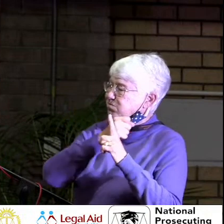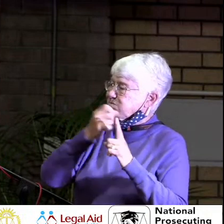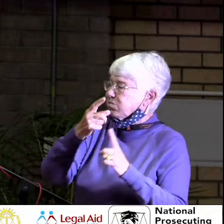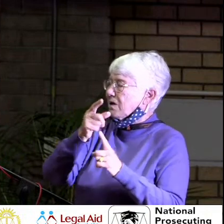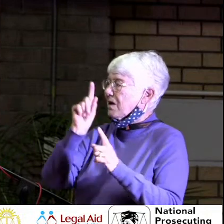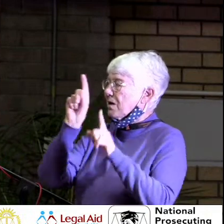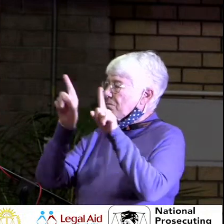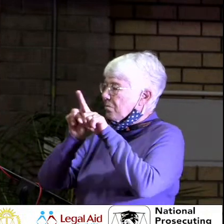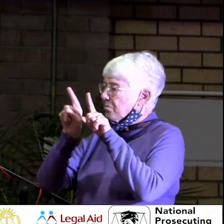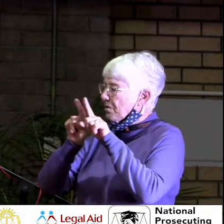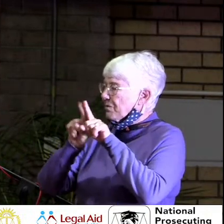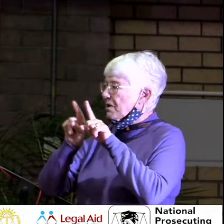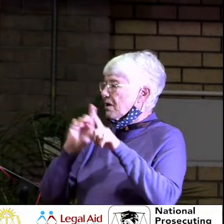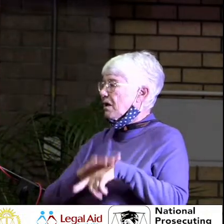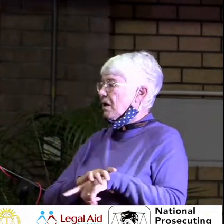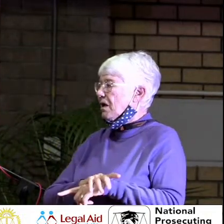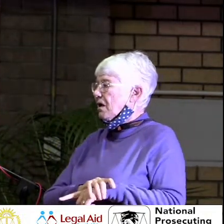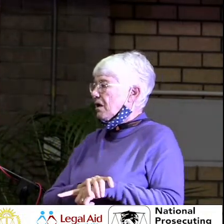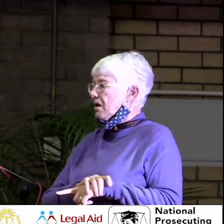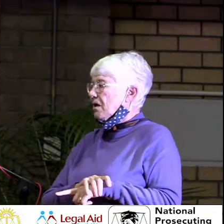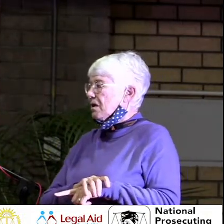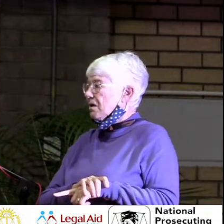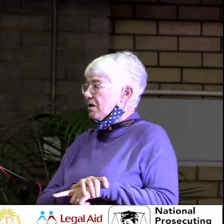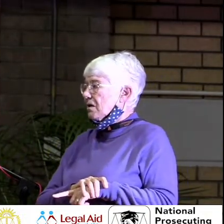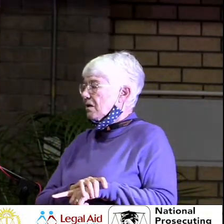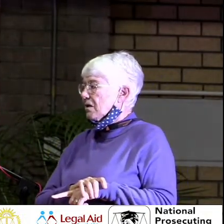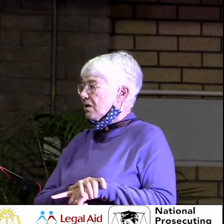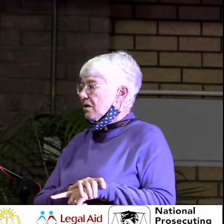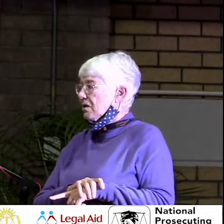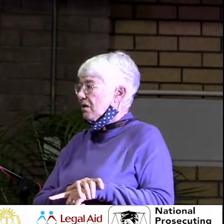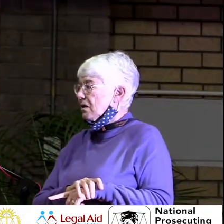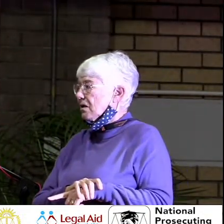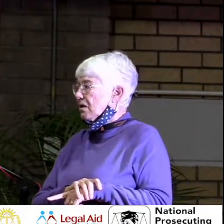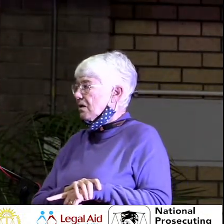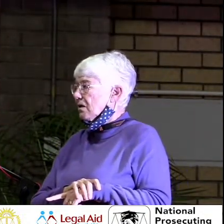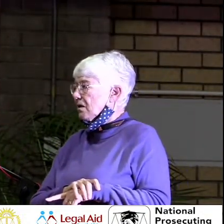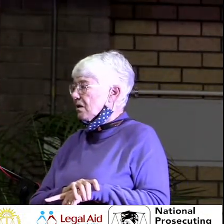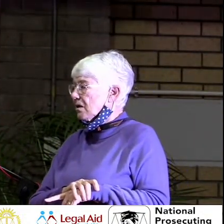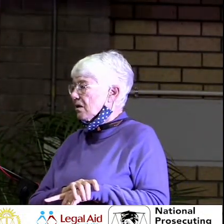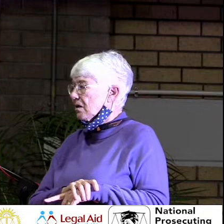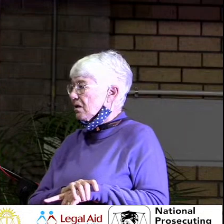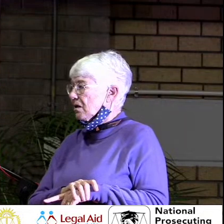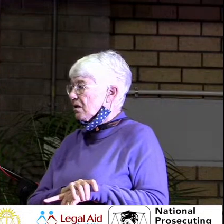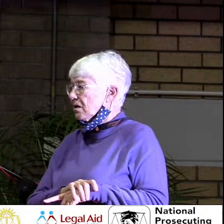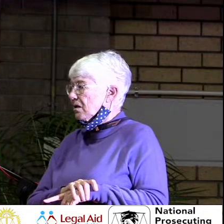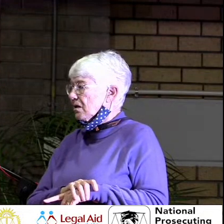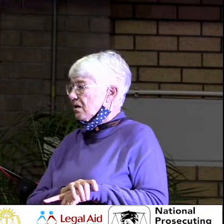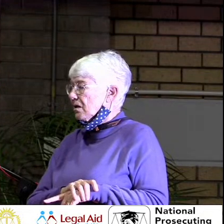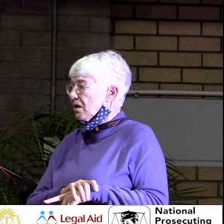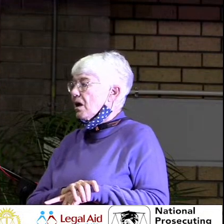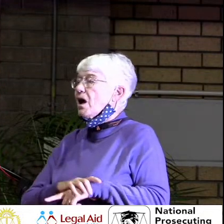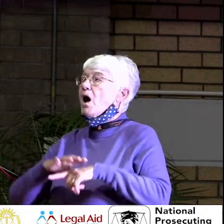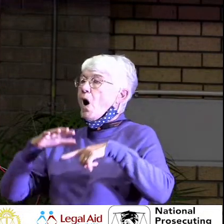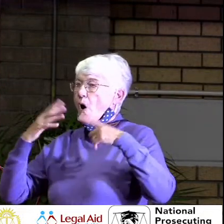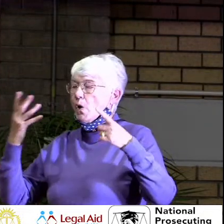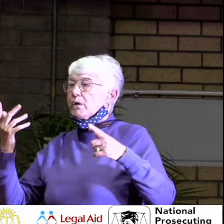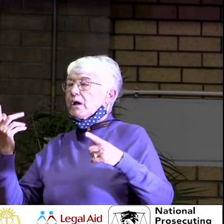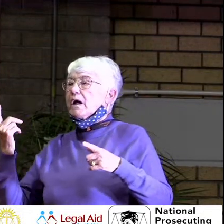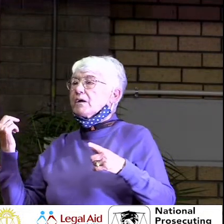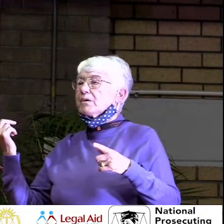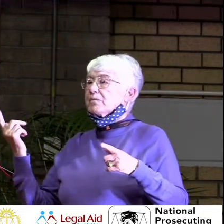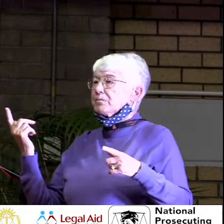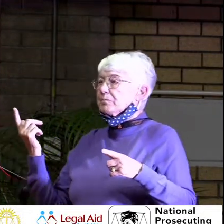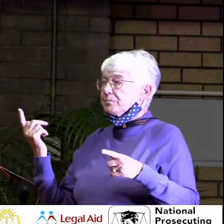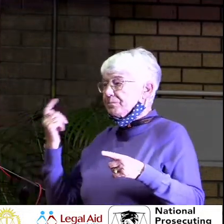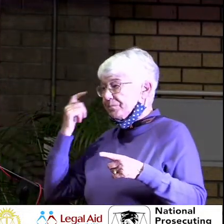or other, we find that there are issues of gender differences where one of